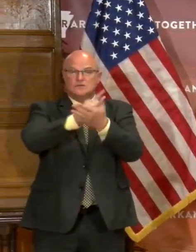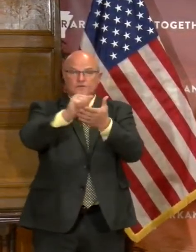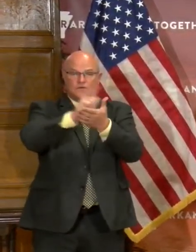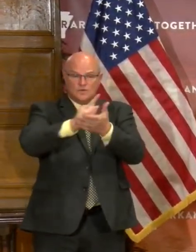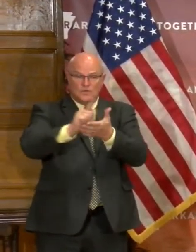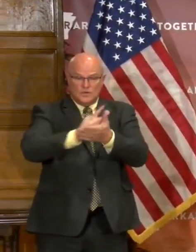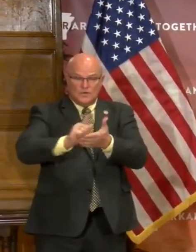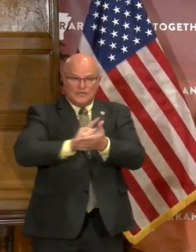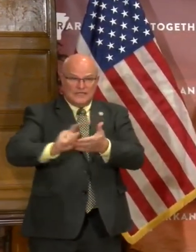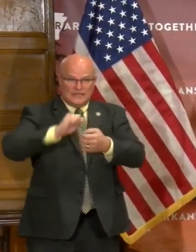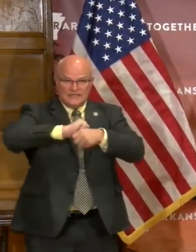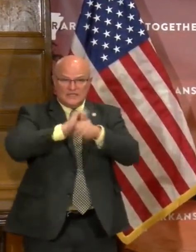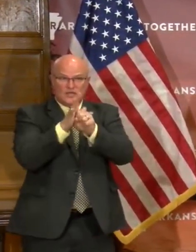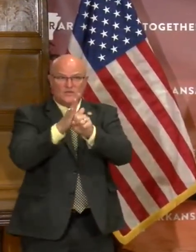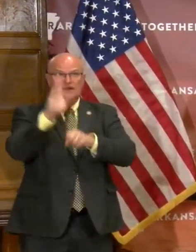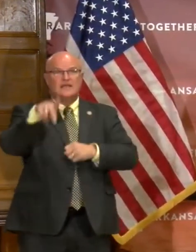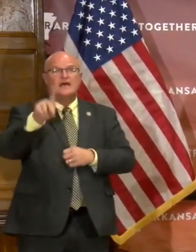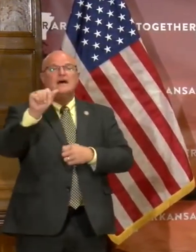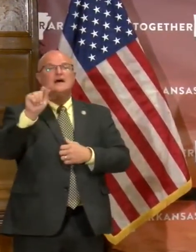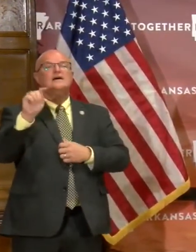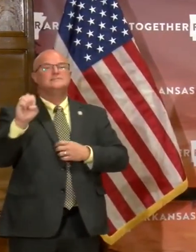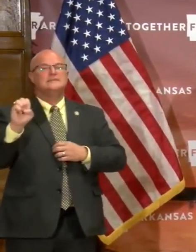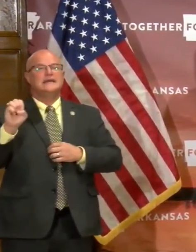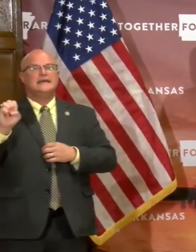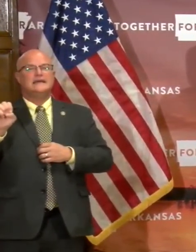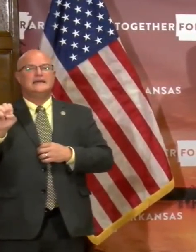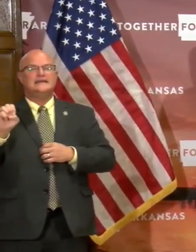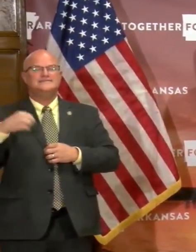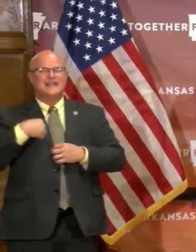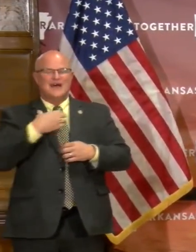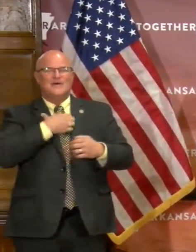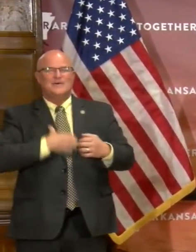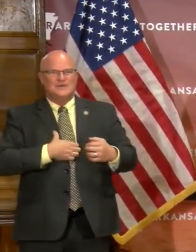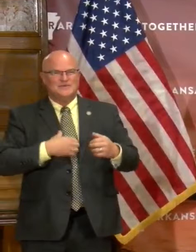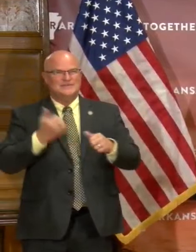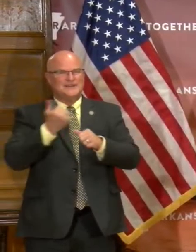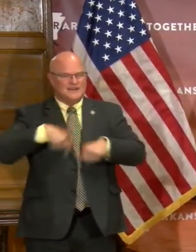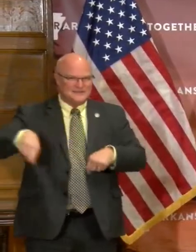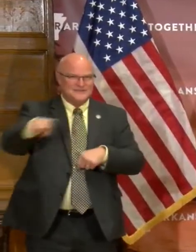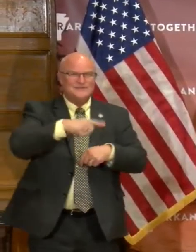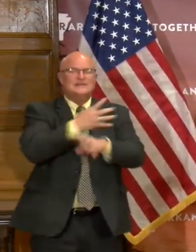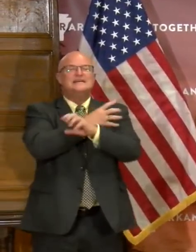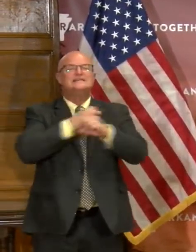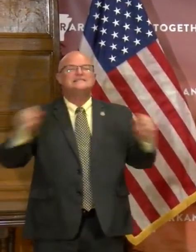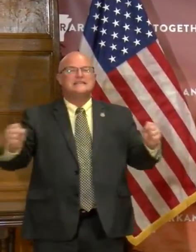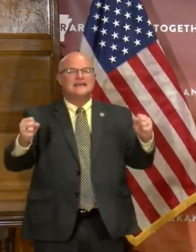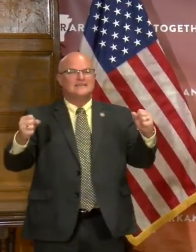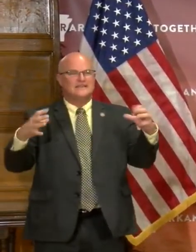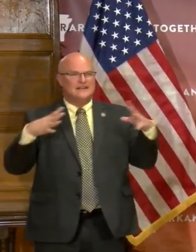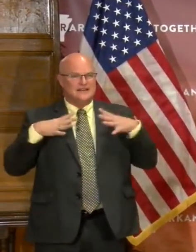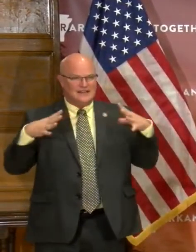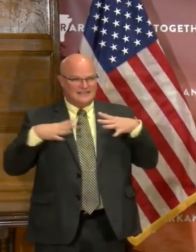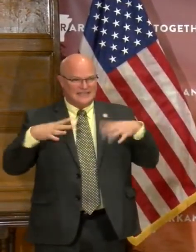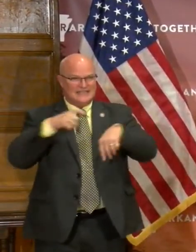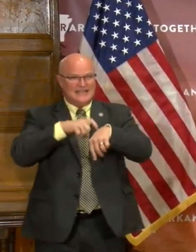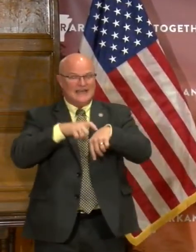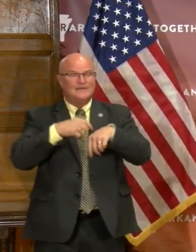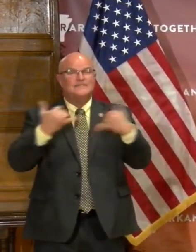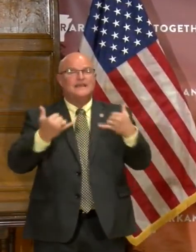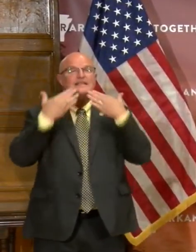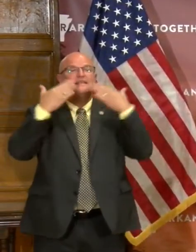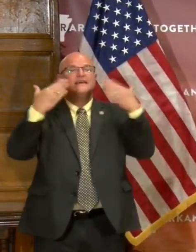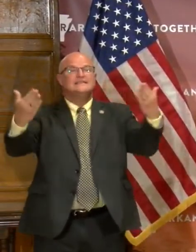weekly COVID update. And I want to wish everybody a safe holiday as we enter into the Thanksgiving